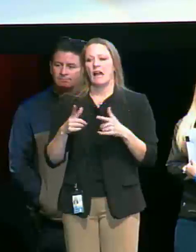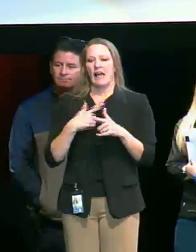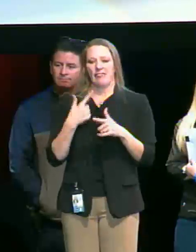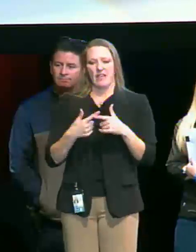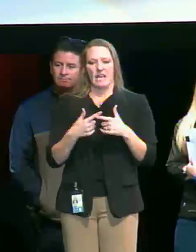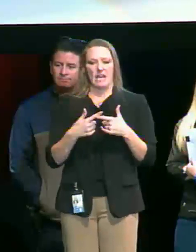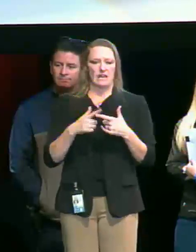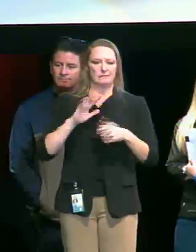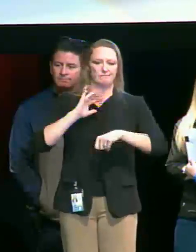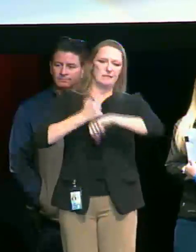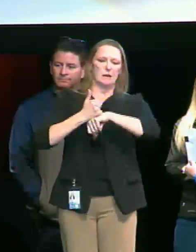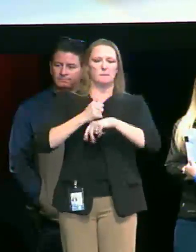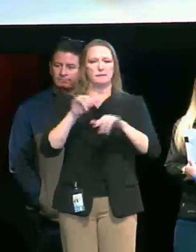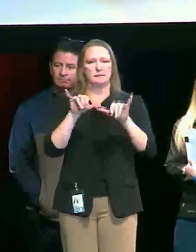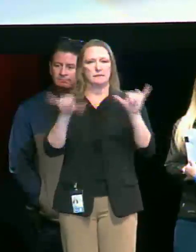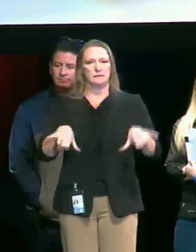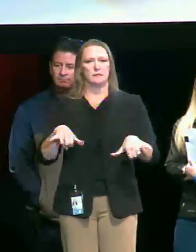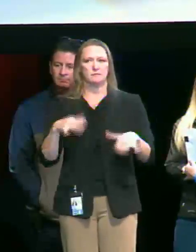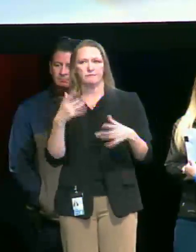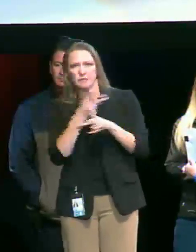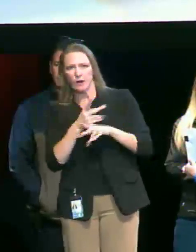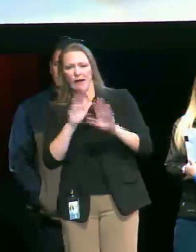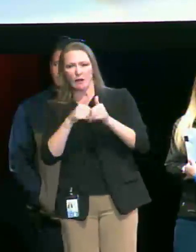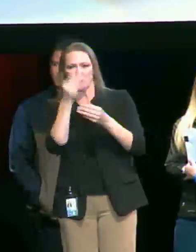you during future storms.